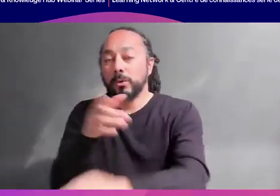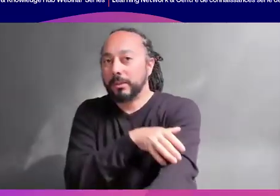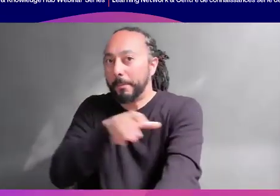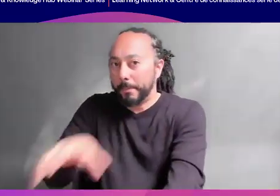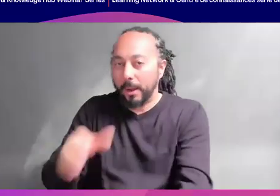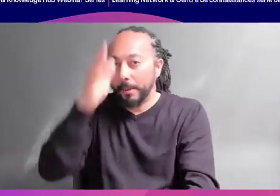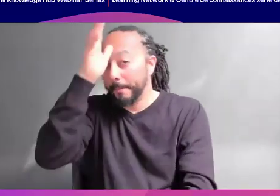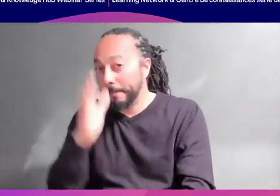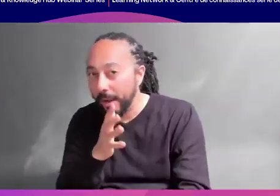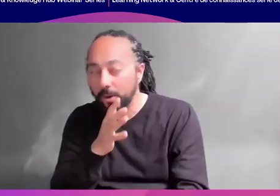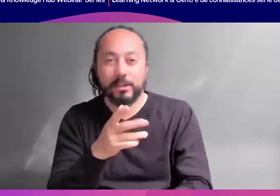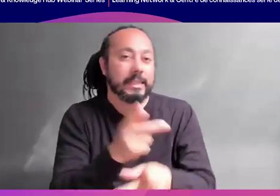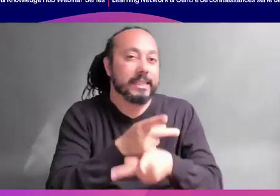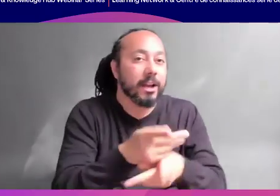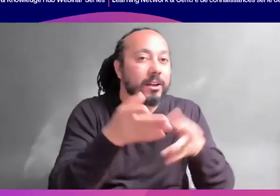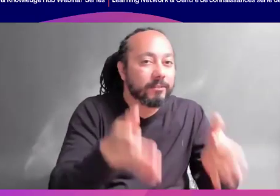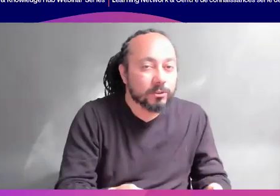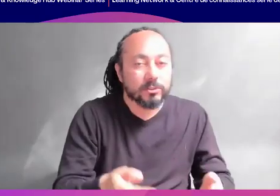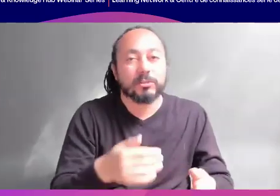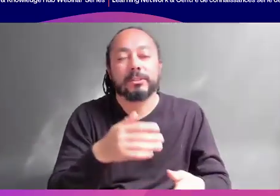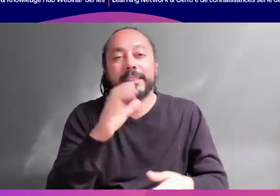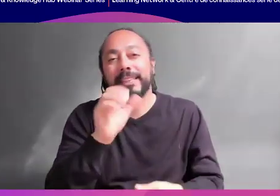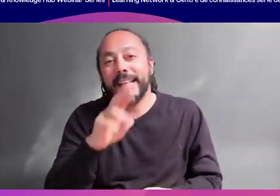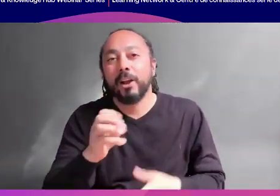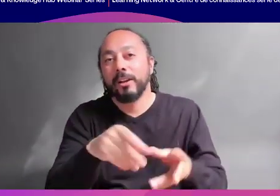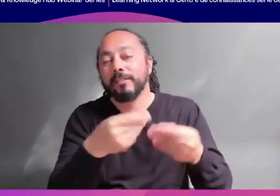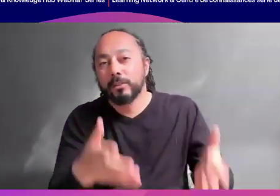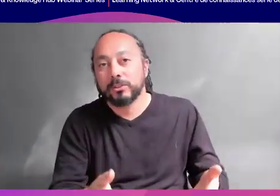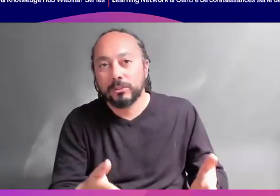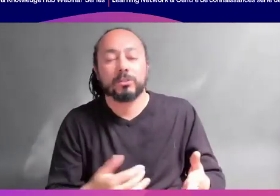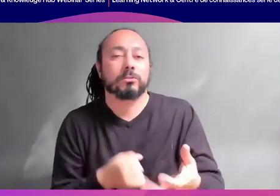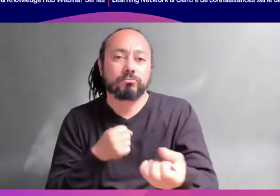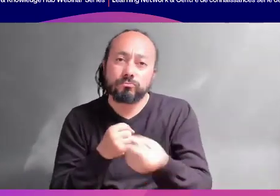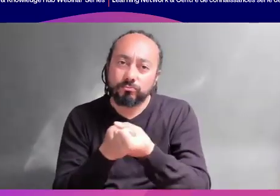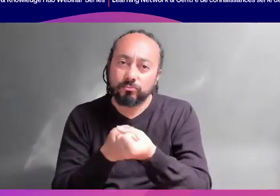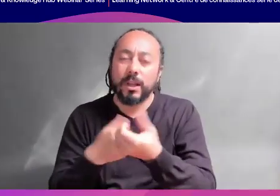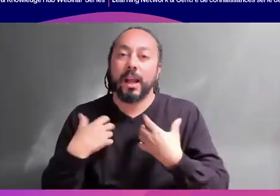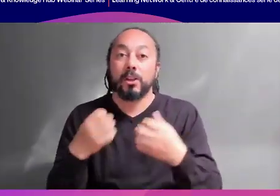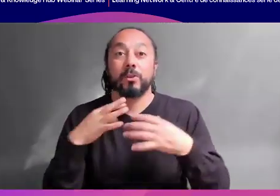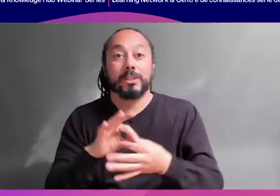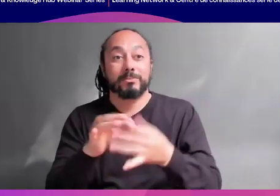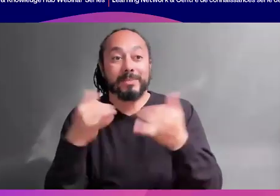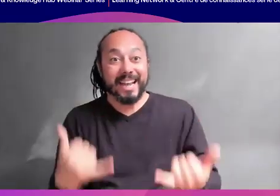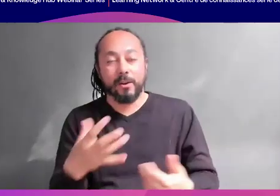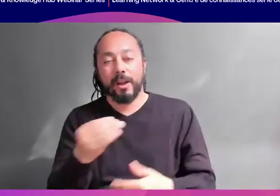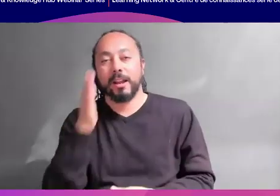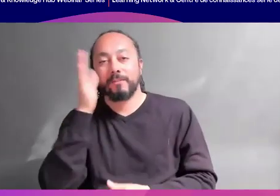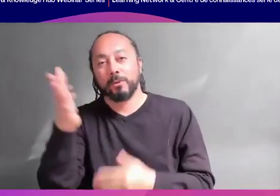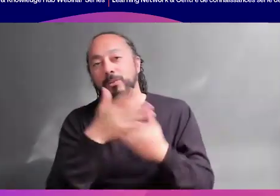teach their children the skills for healthy relationships now and into the future. Thanks, Katrina.